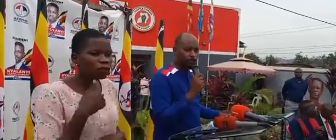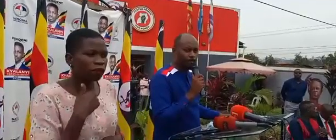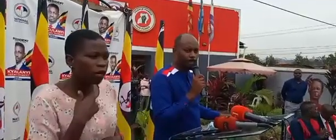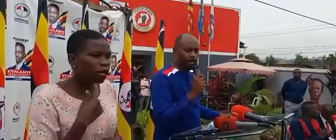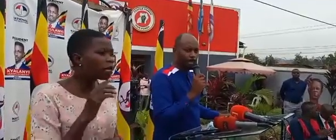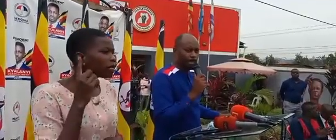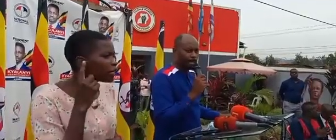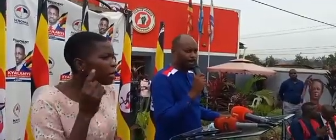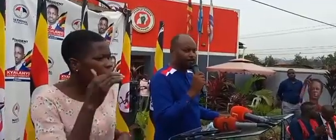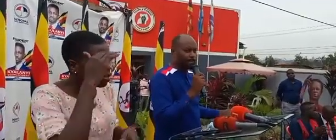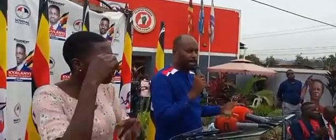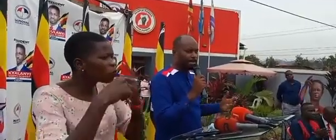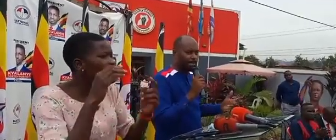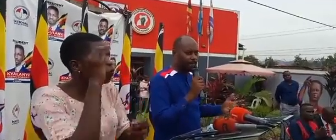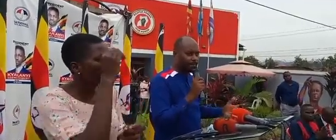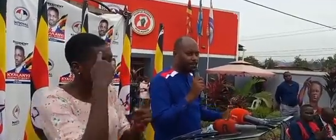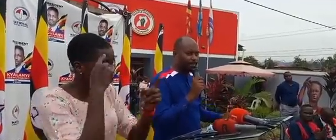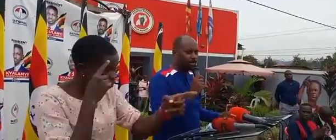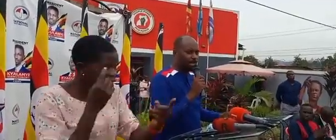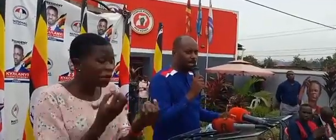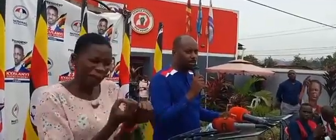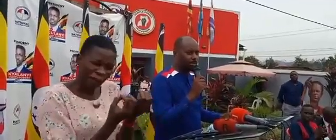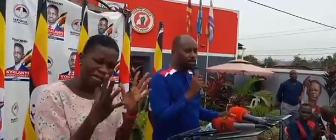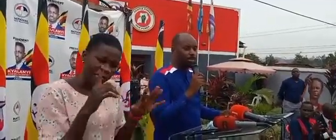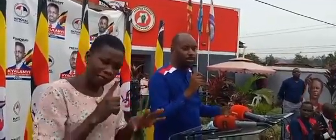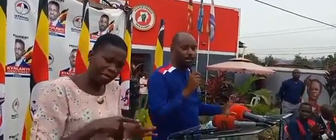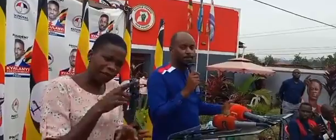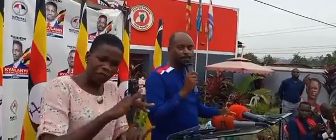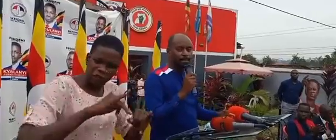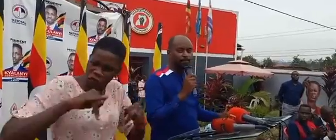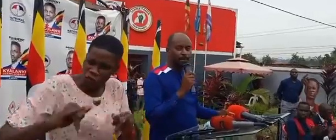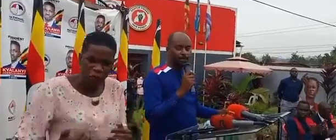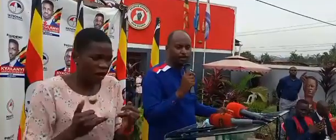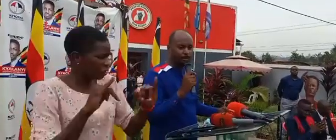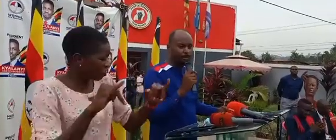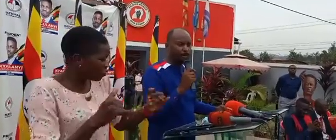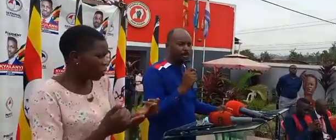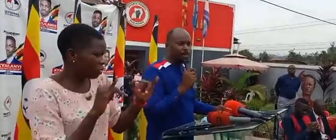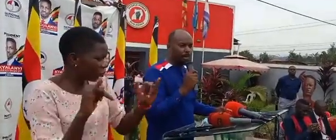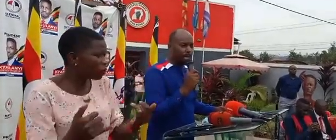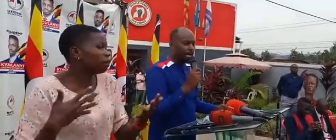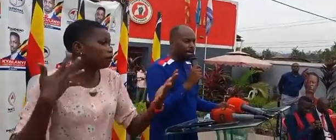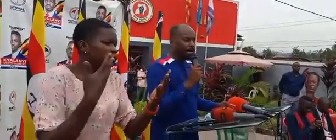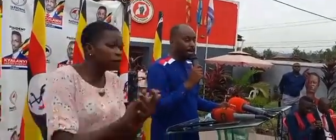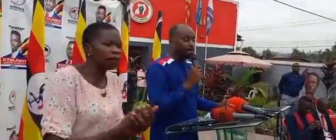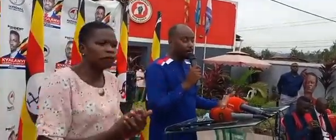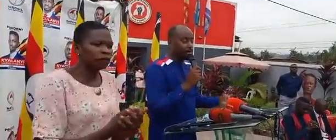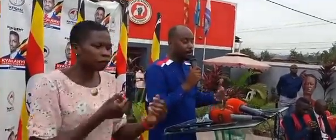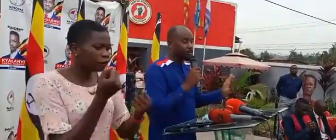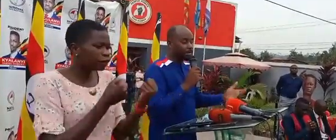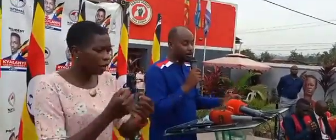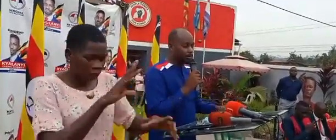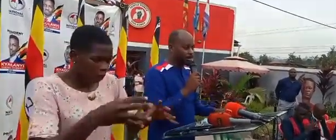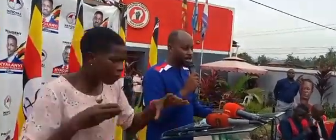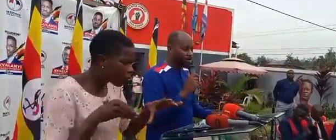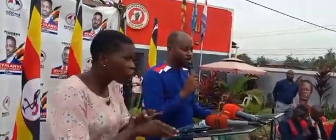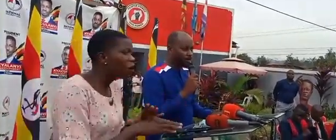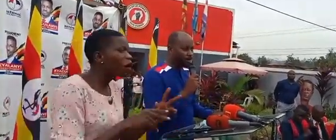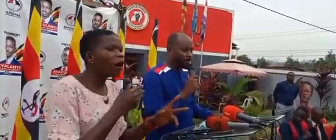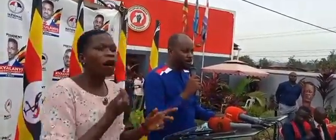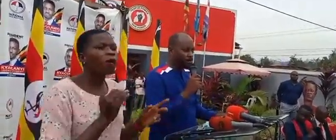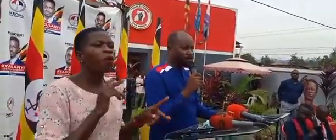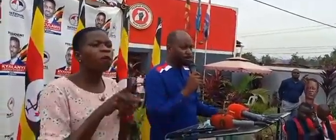for. There have been attempts to kidnap some of our people and those who have been able to